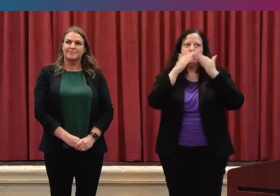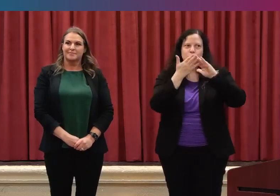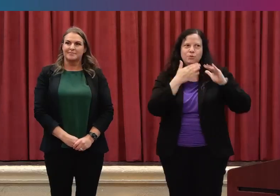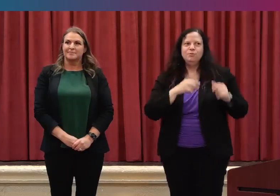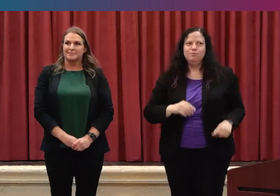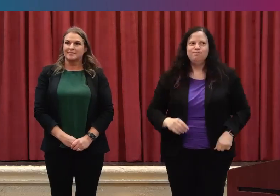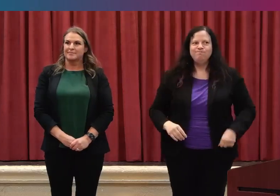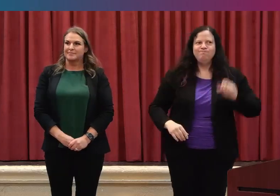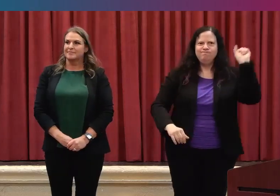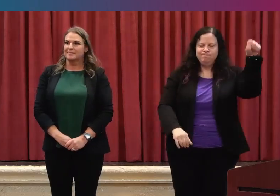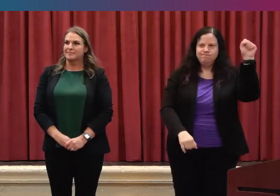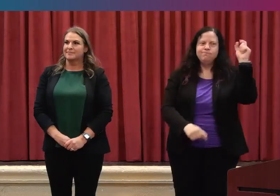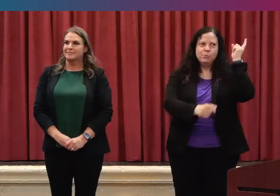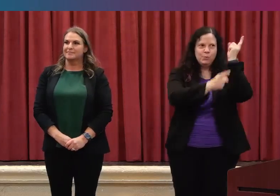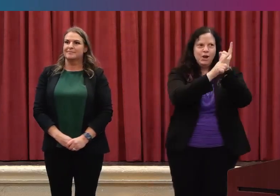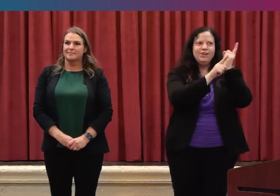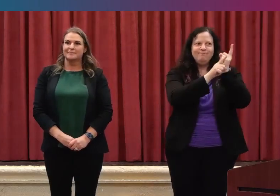they get their community experience through there.